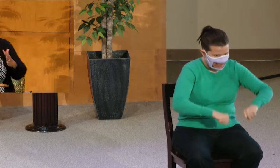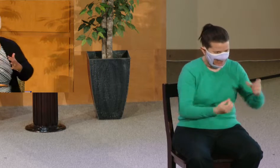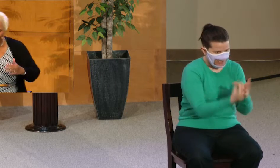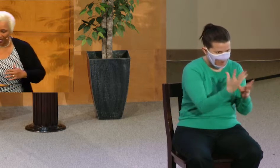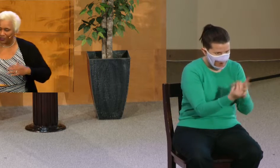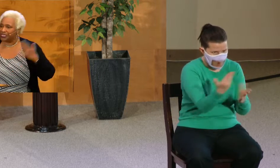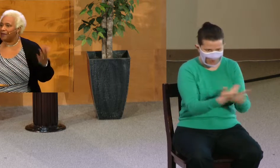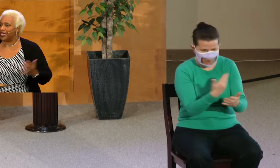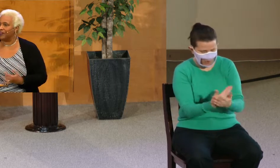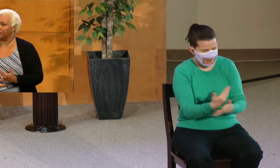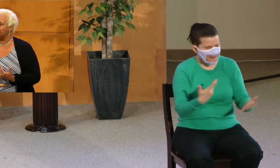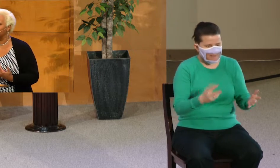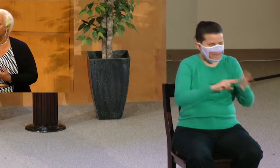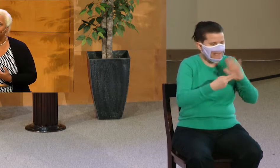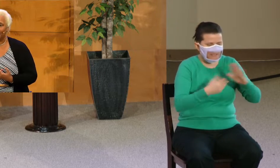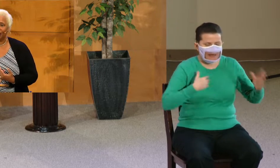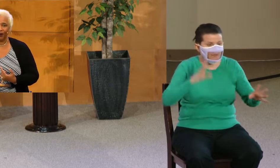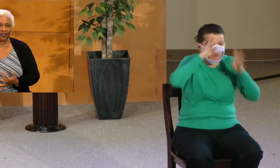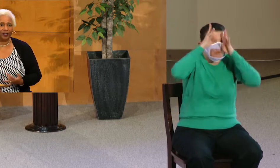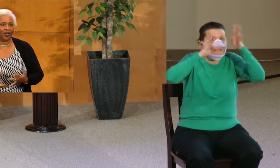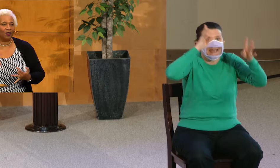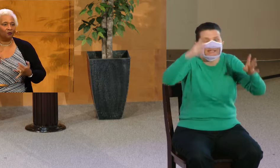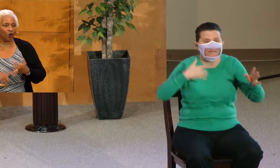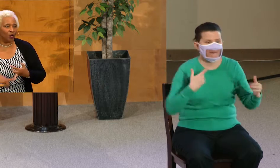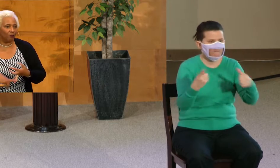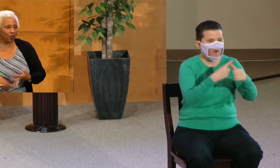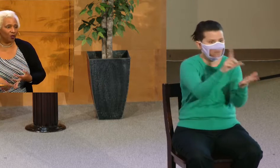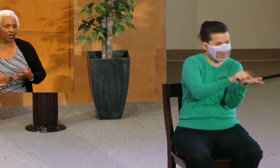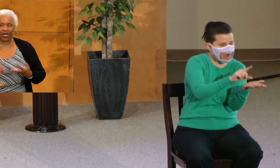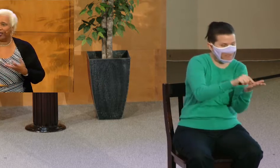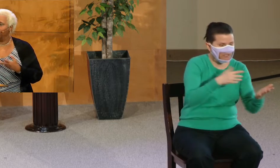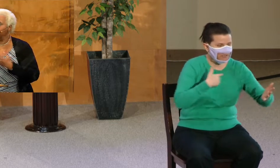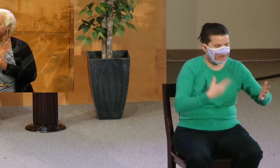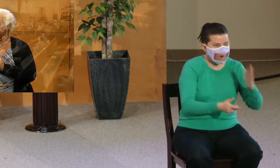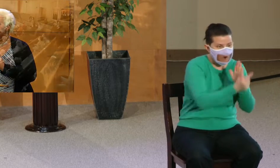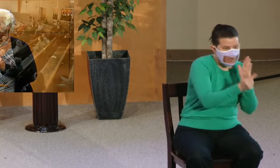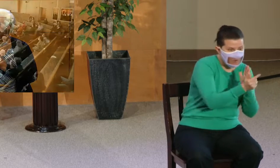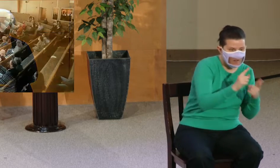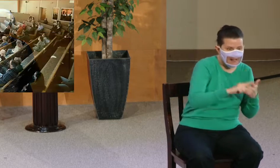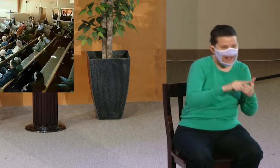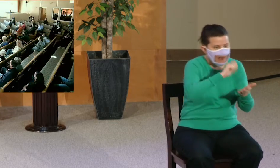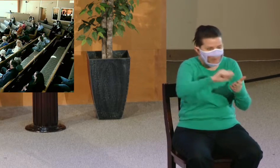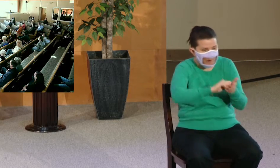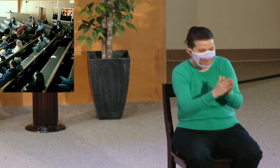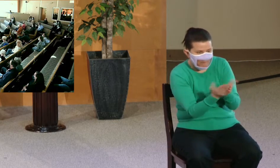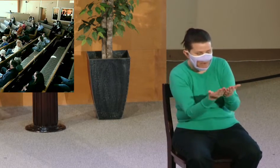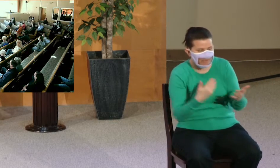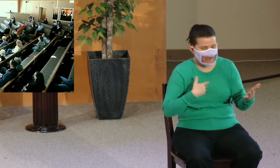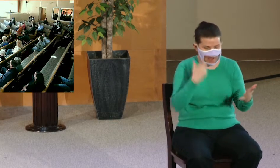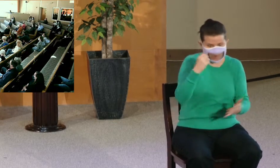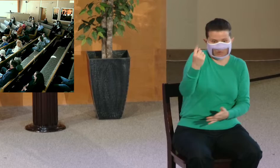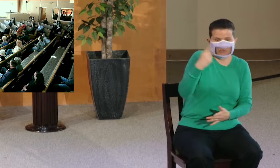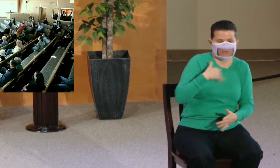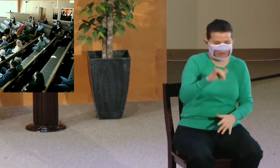around me. It was a time that I first published my article. I wrote a book. I realized that there was transitional ministry, and I got